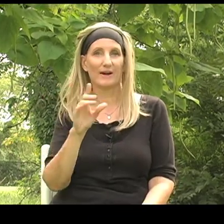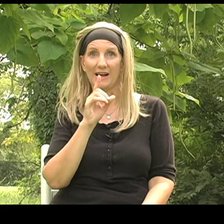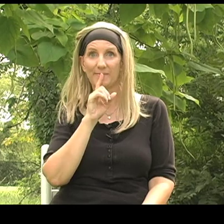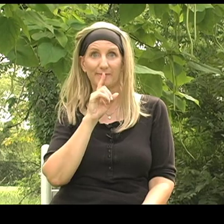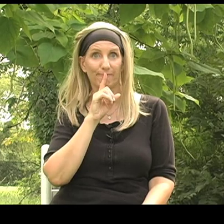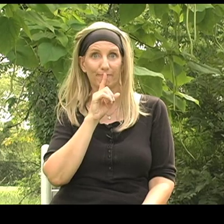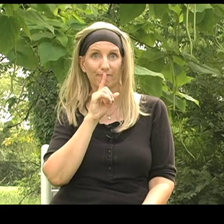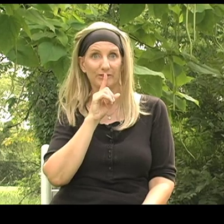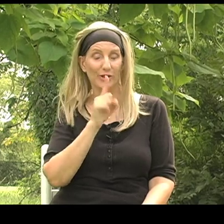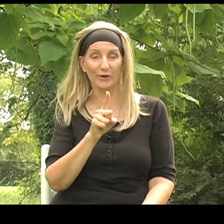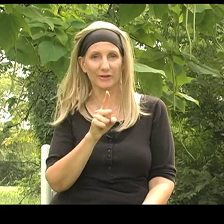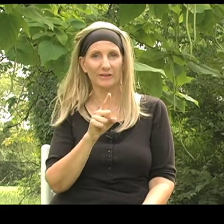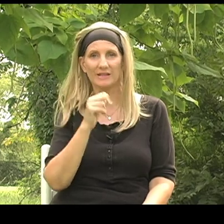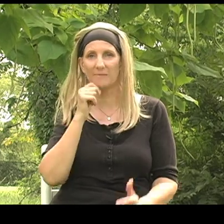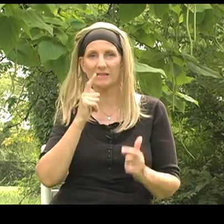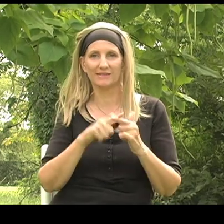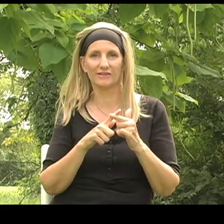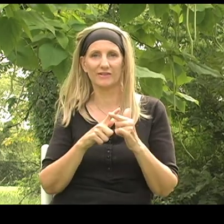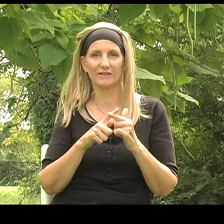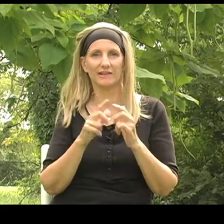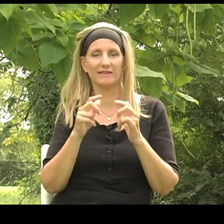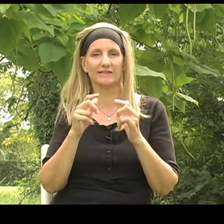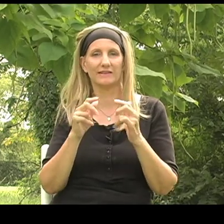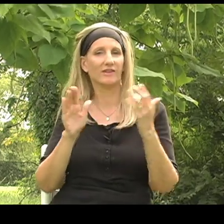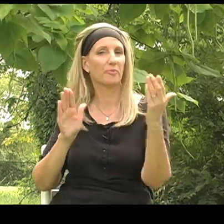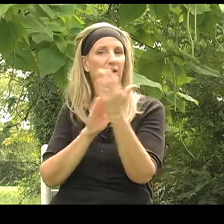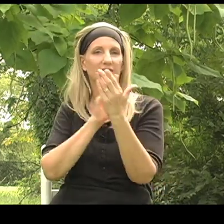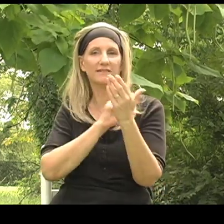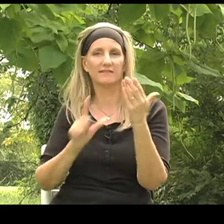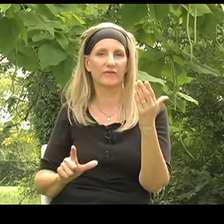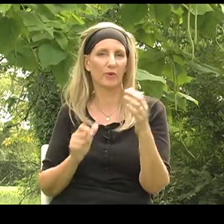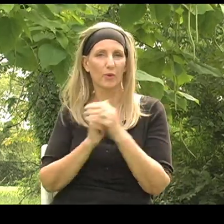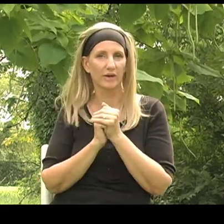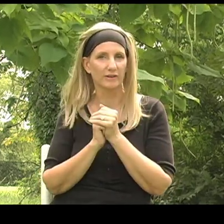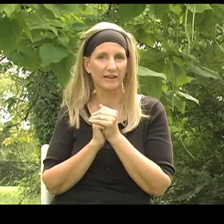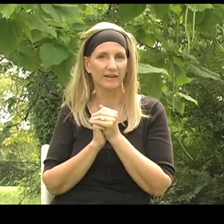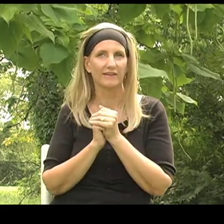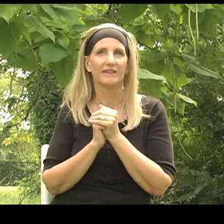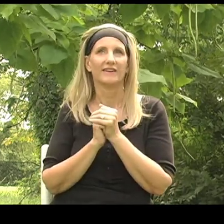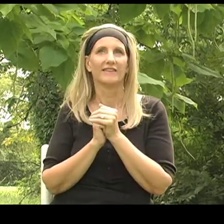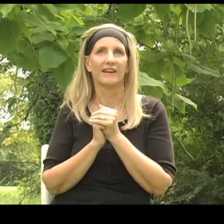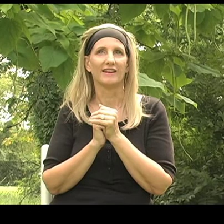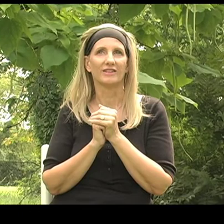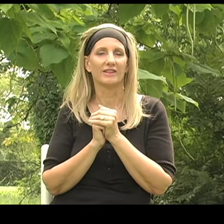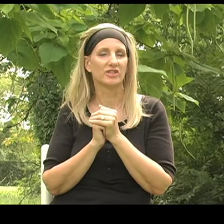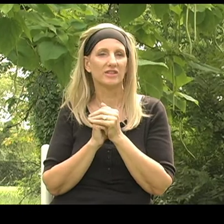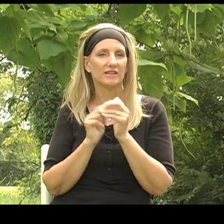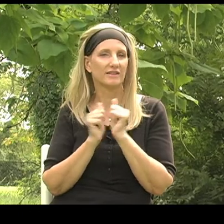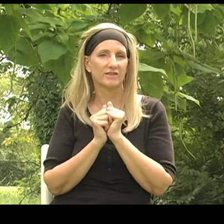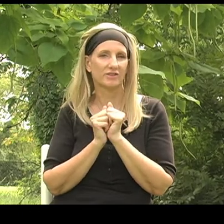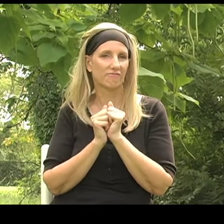I'm certain that my sister is in the presence of the Lord, that she's